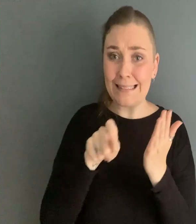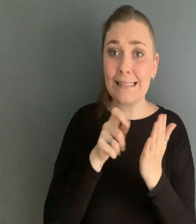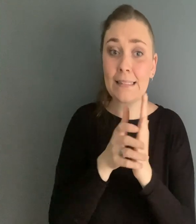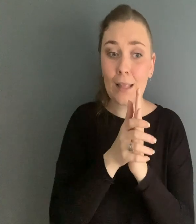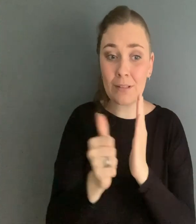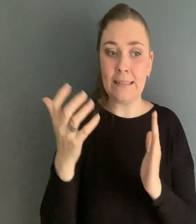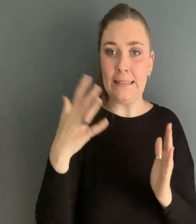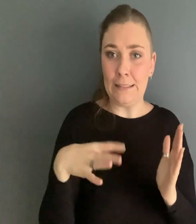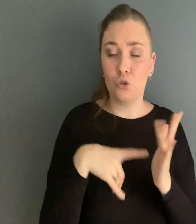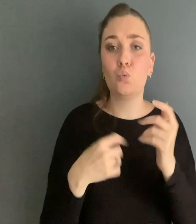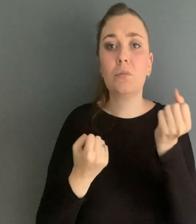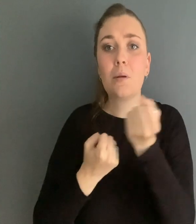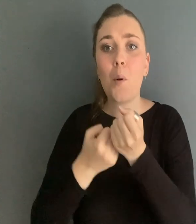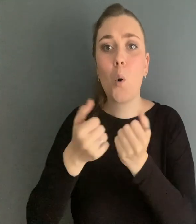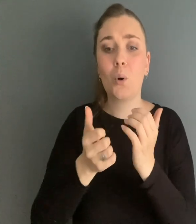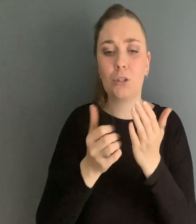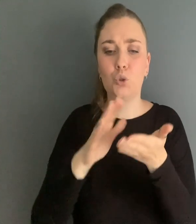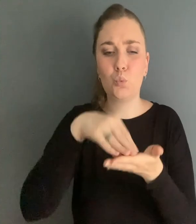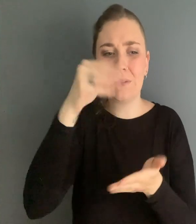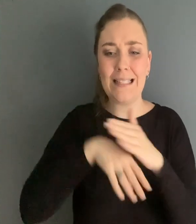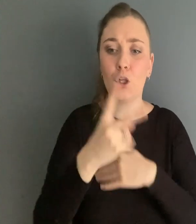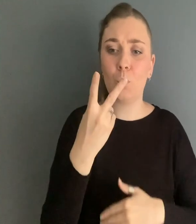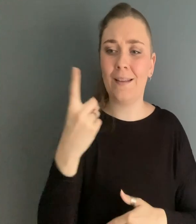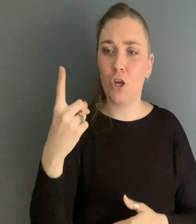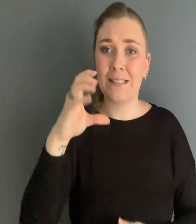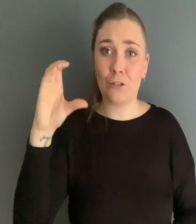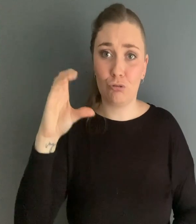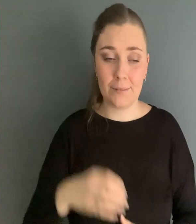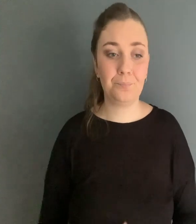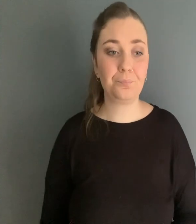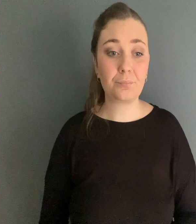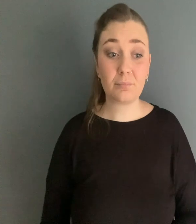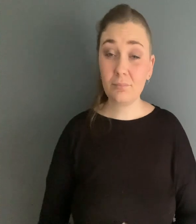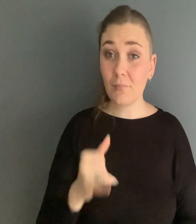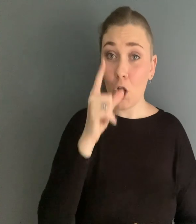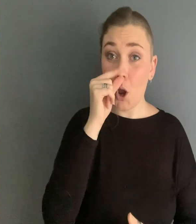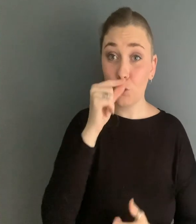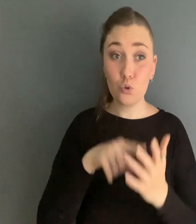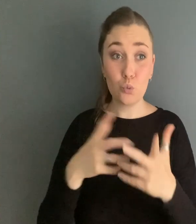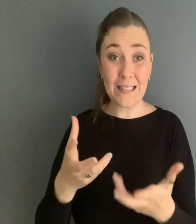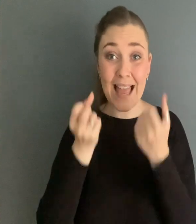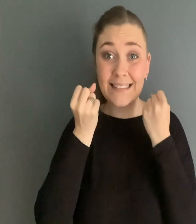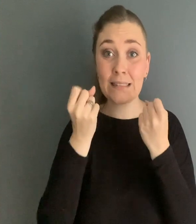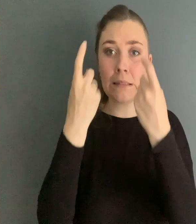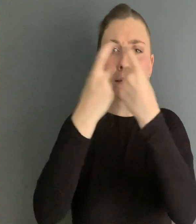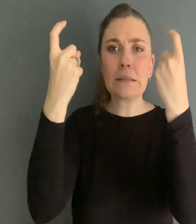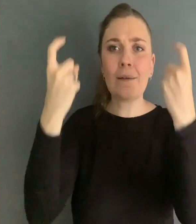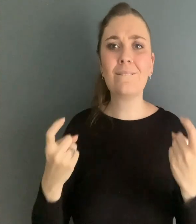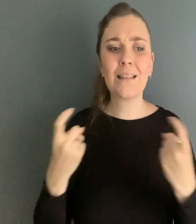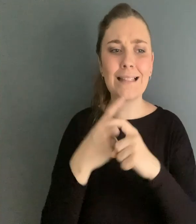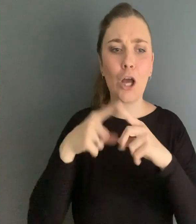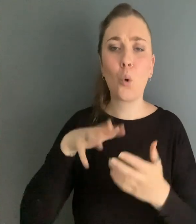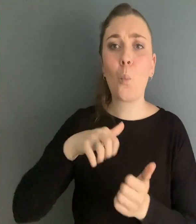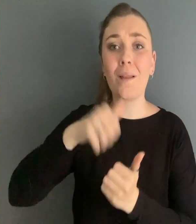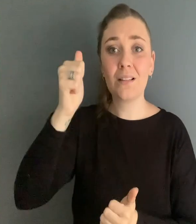required to support students in the 21st century. Perhaps with the opportunity to gain certificates and